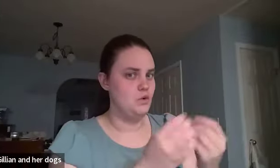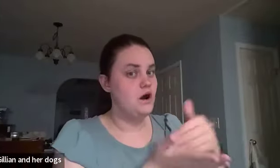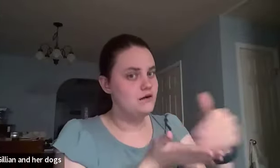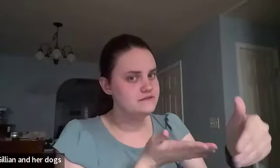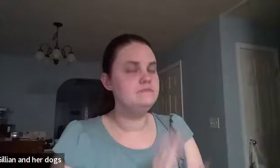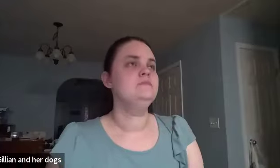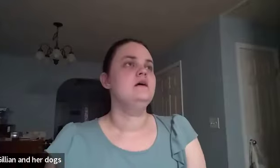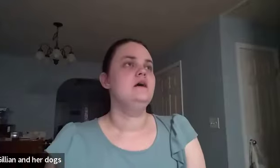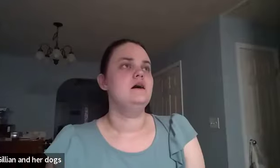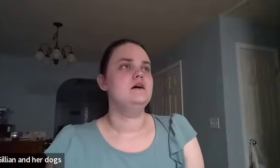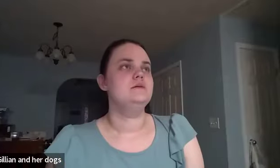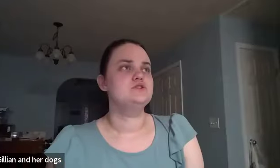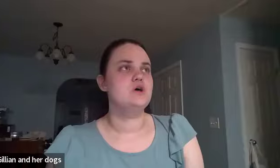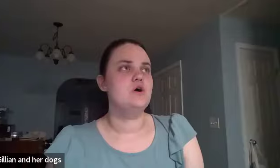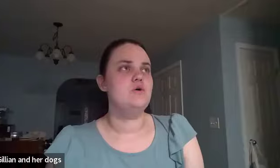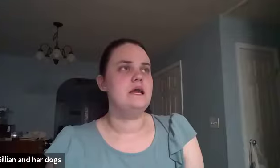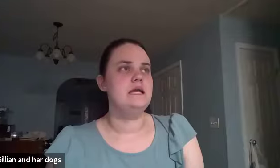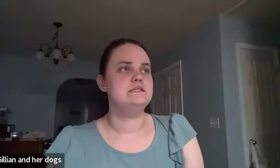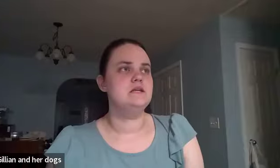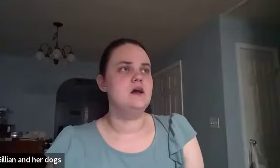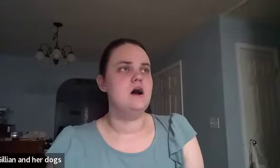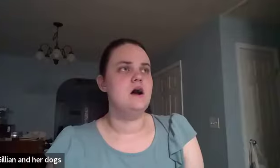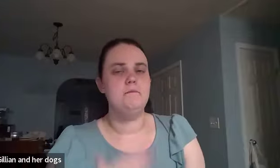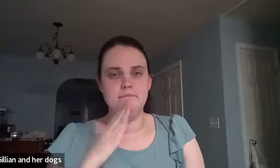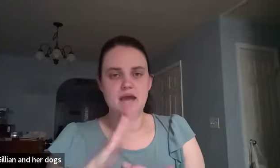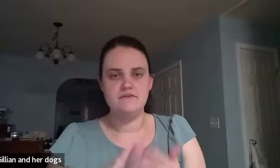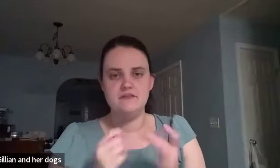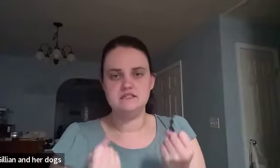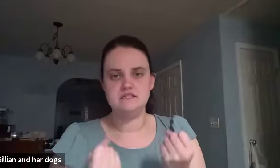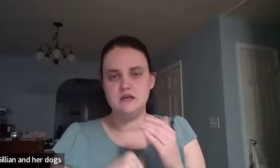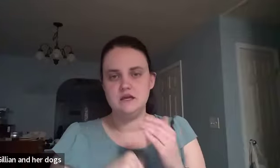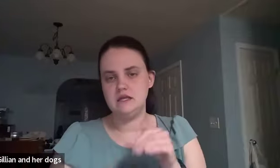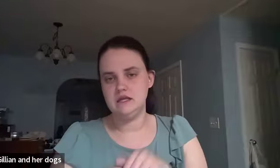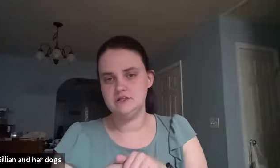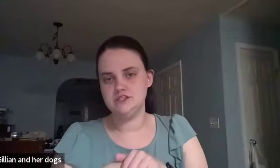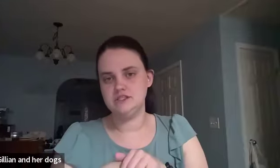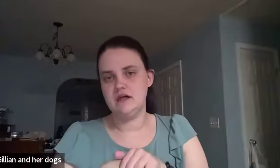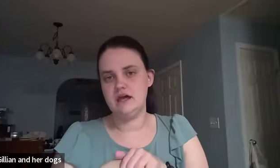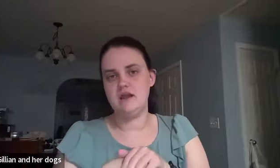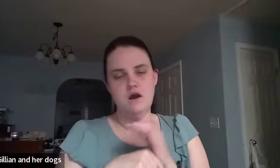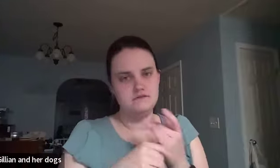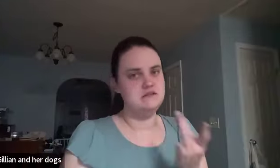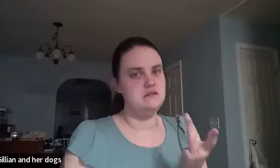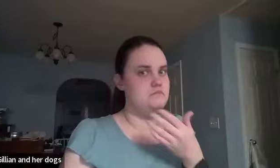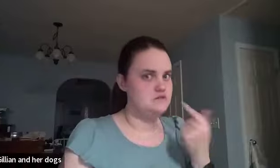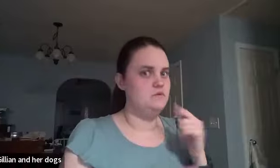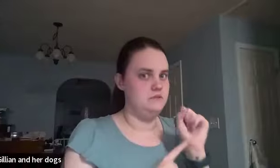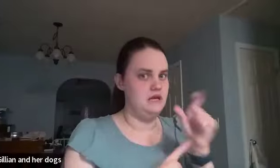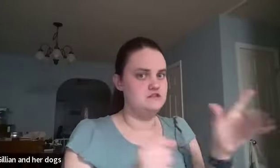more often. So it's not a bad thing to sign it in English. Like obviously the best way would be